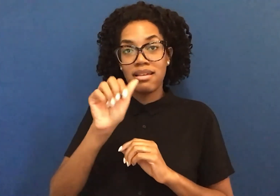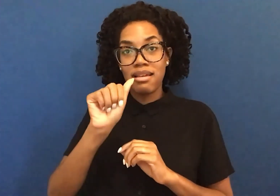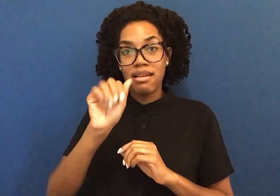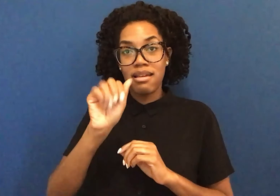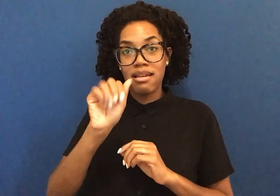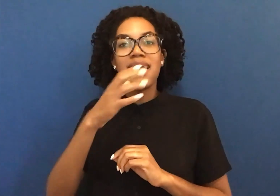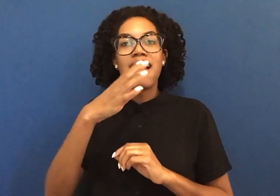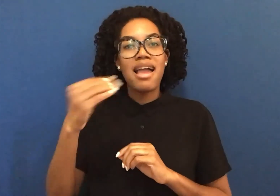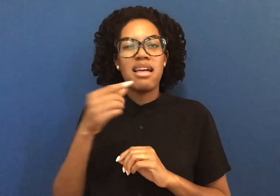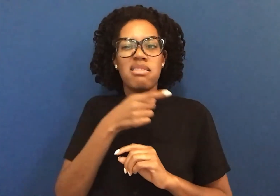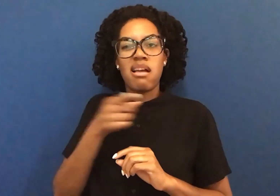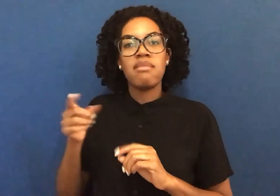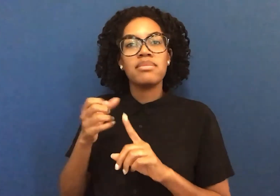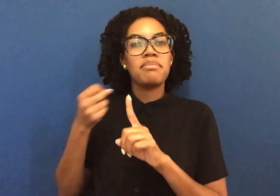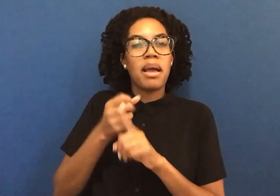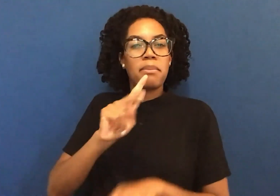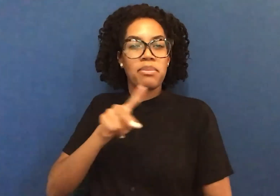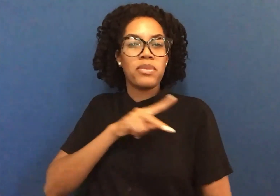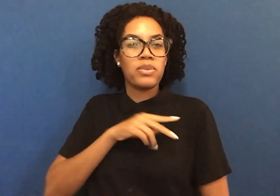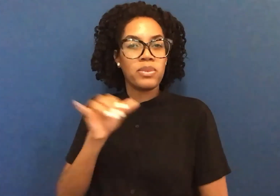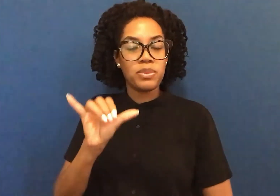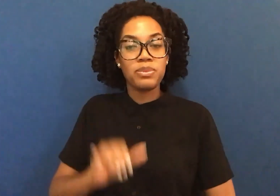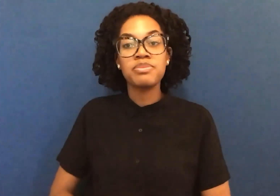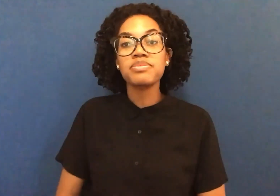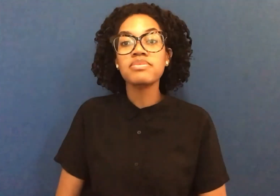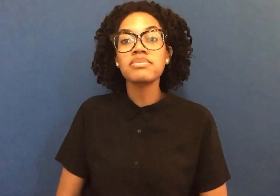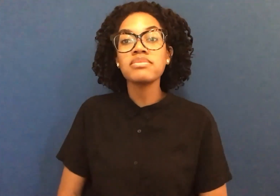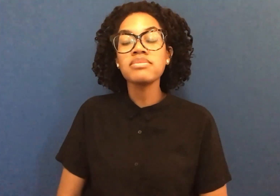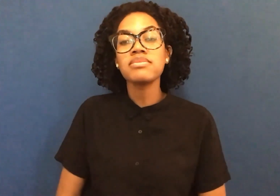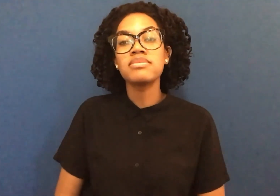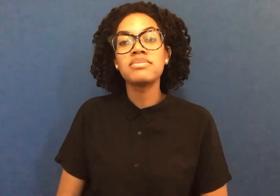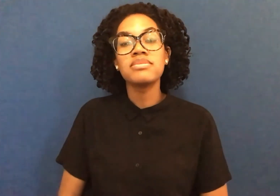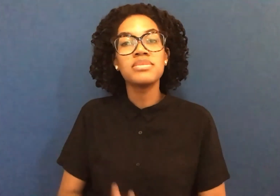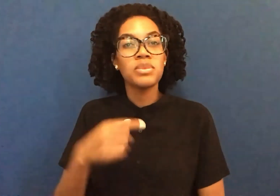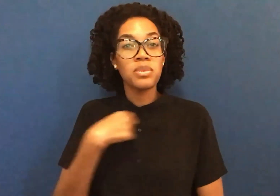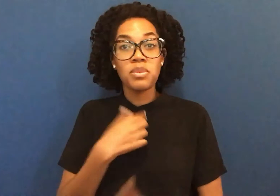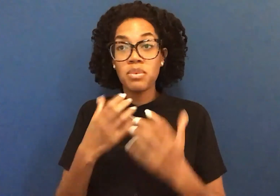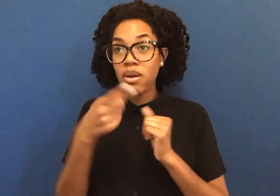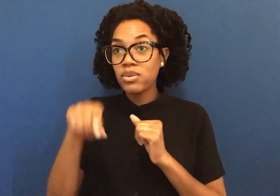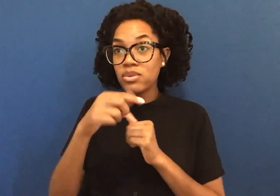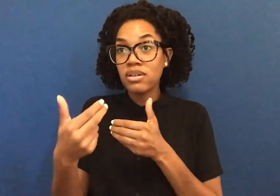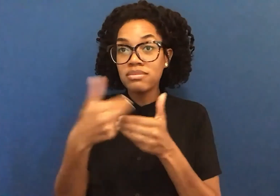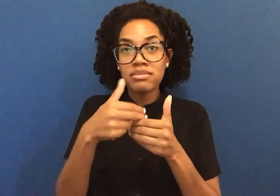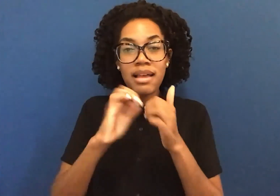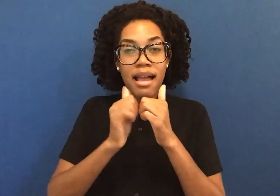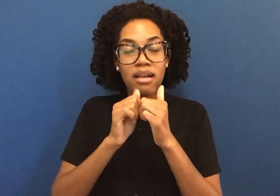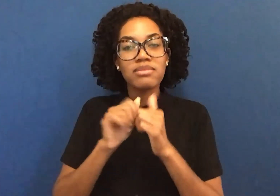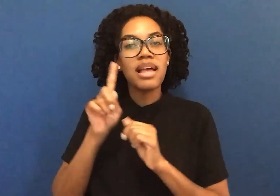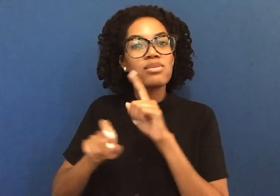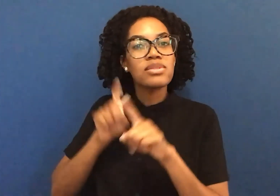also hold time for all of you to participate by asking questions. So please put your questions in